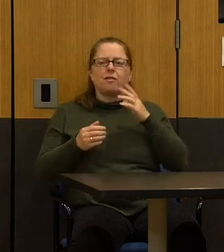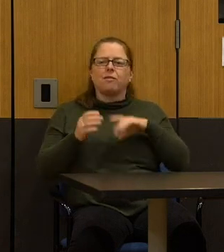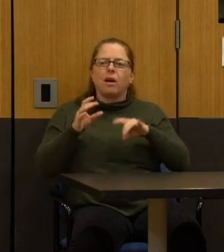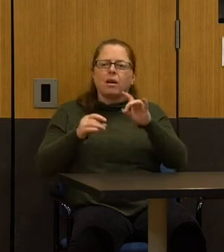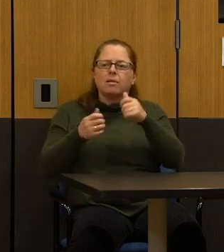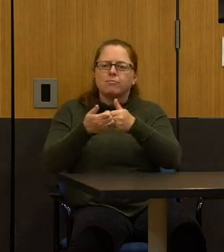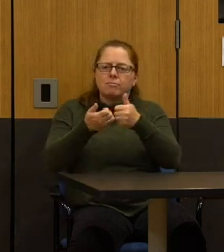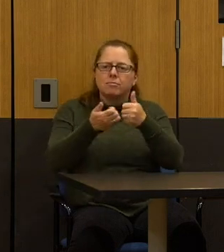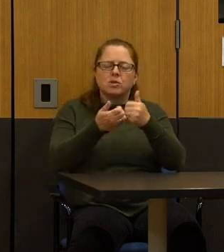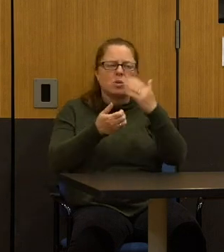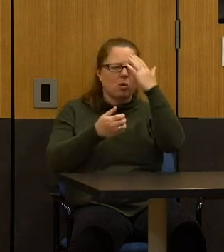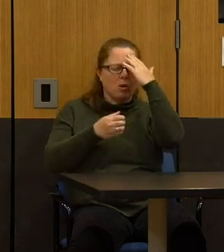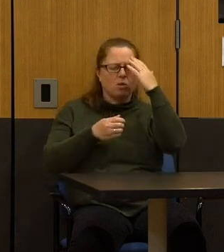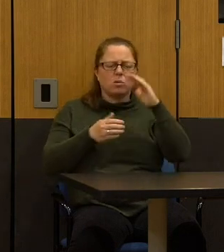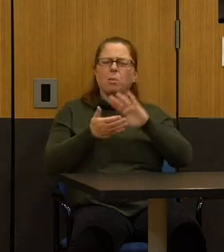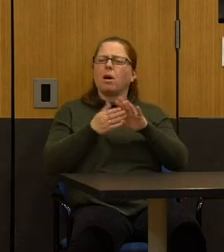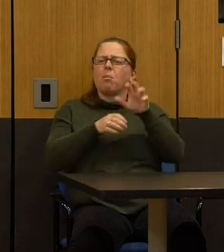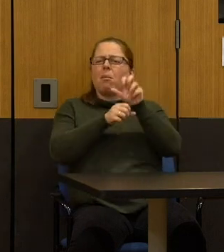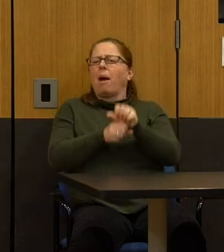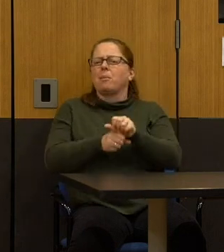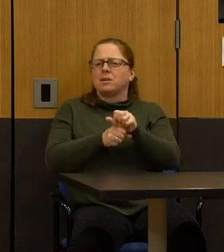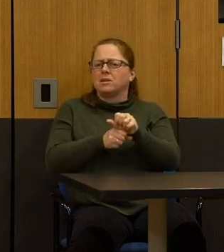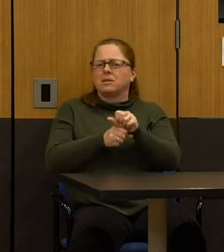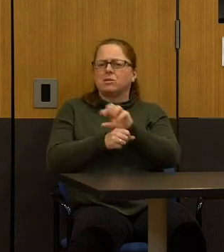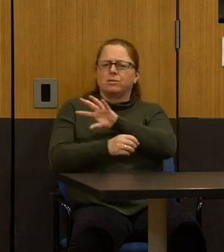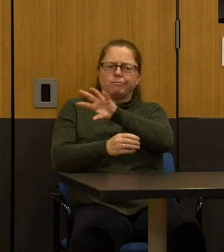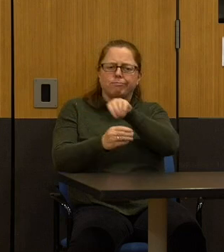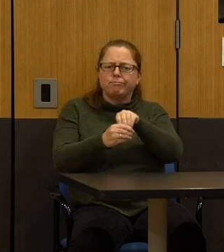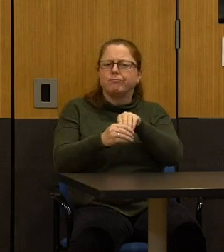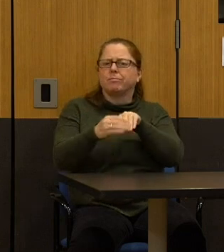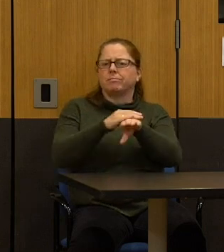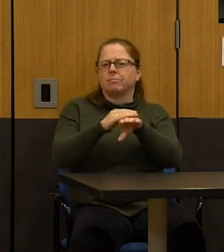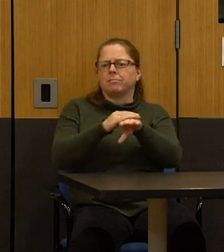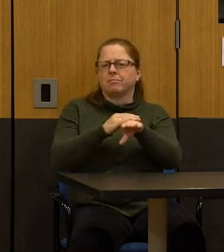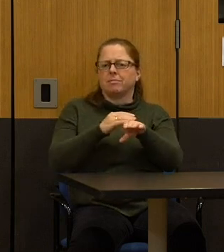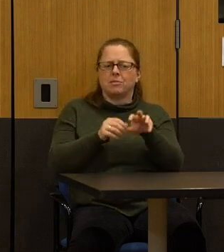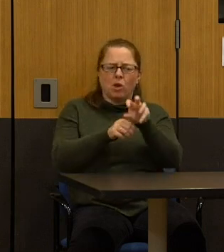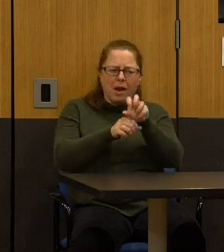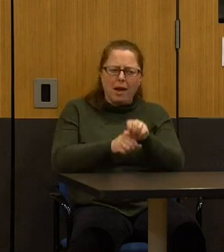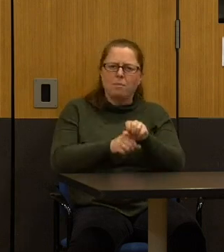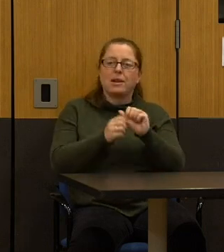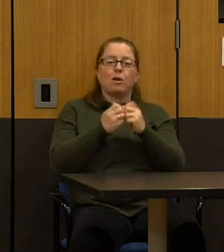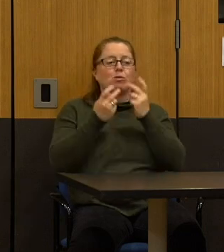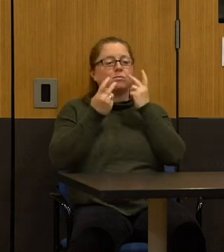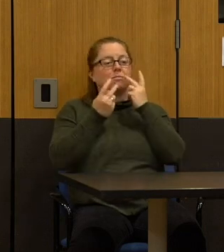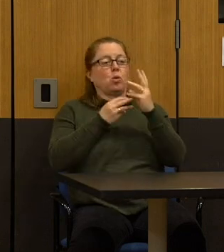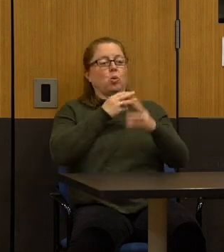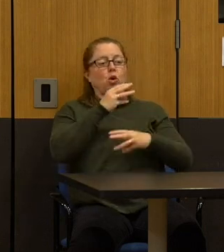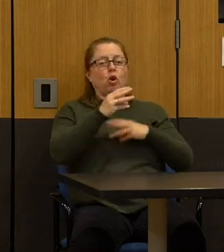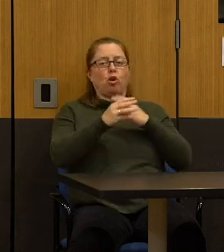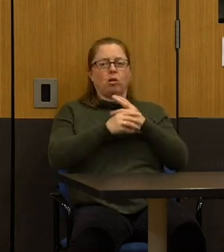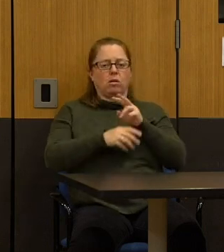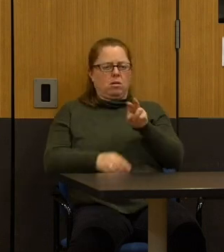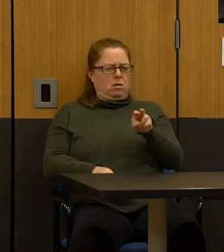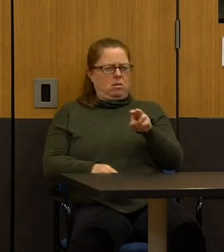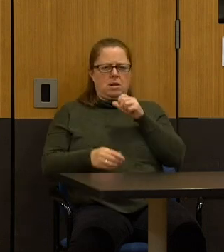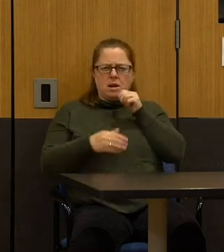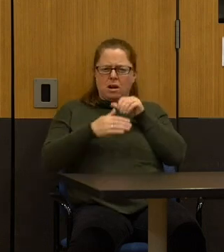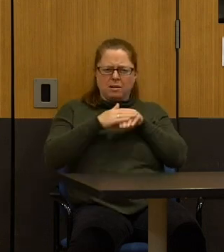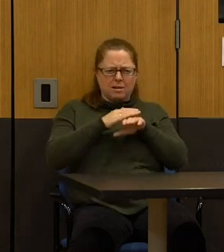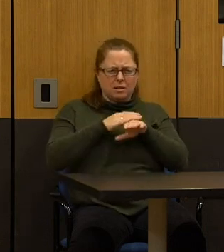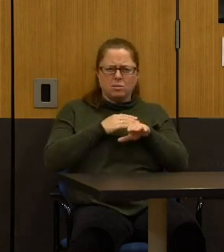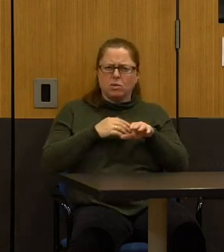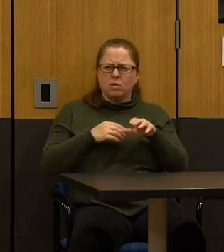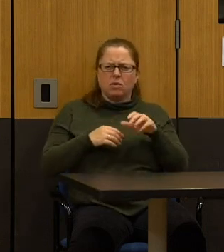just second nature. It'll just be part of their habit of looking at the world. If it's not accessible, it is